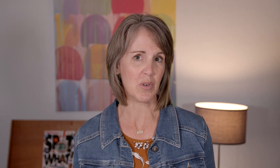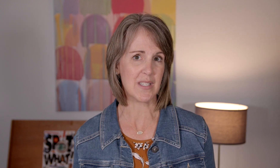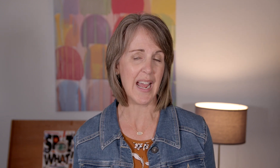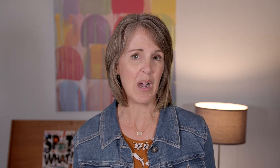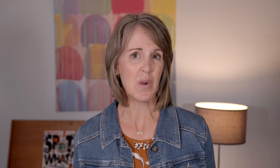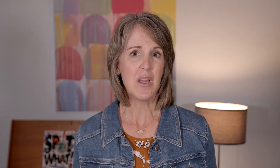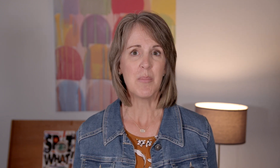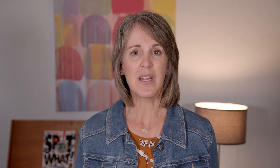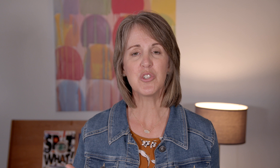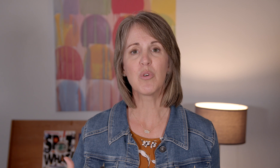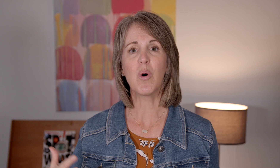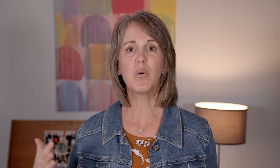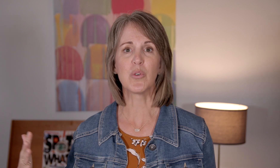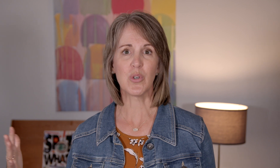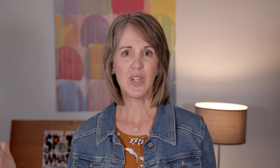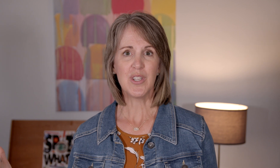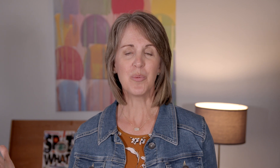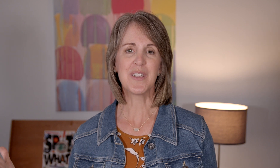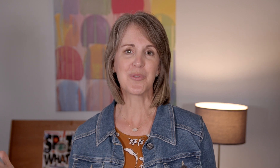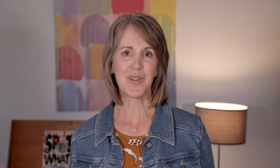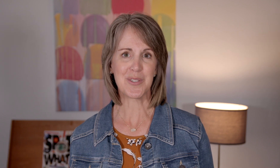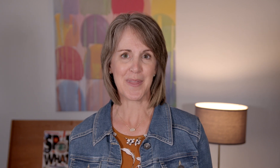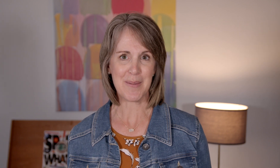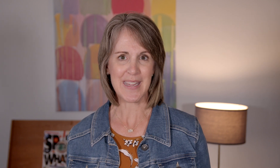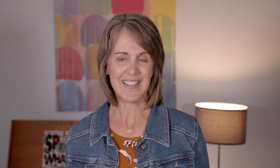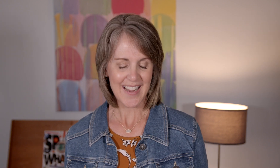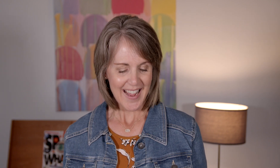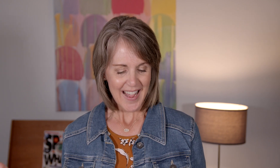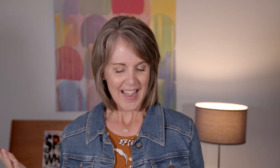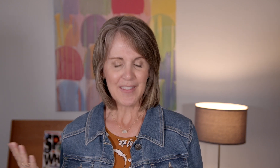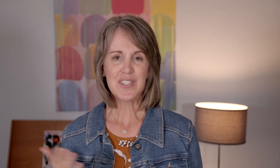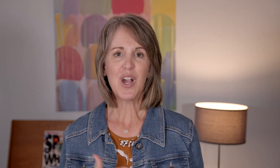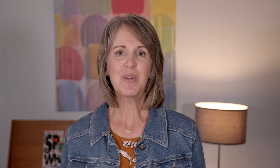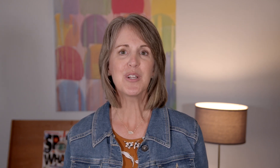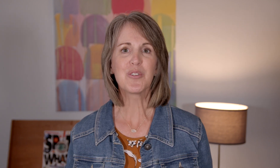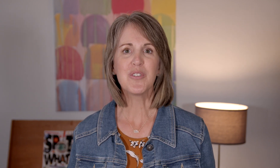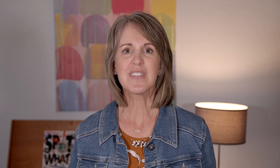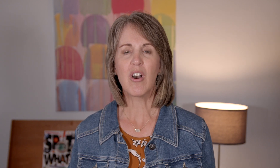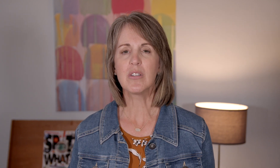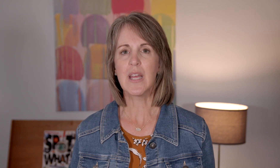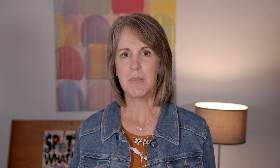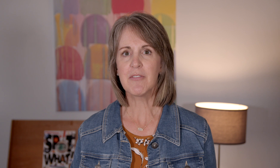words now, but as you grow older, you'll begin to realize what they mean. And the song we're gonna learn is called Lamb of